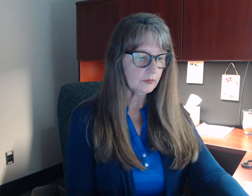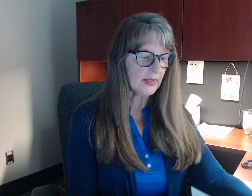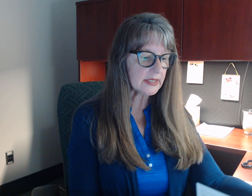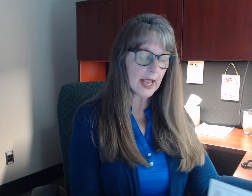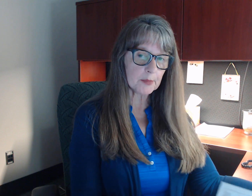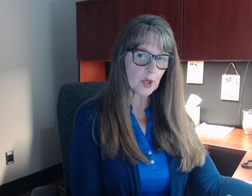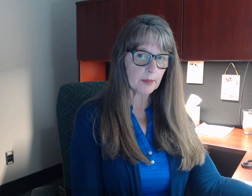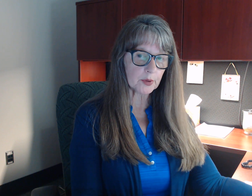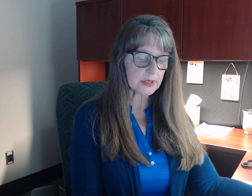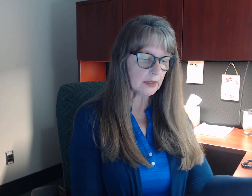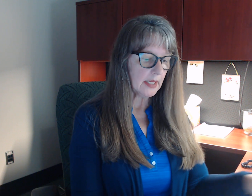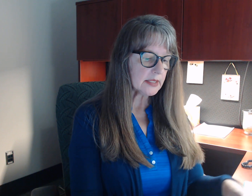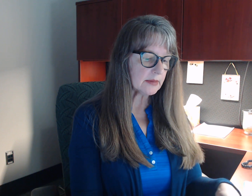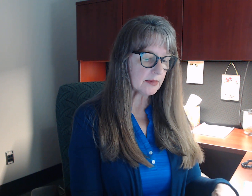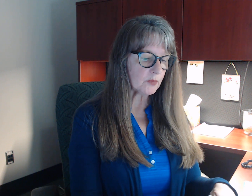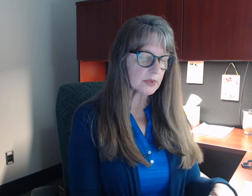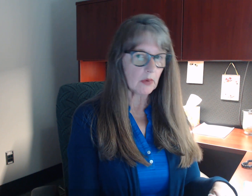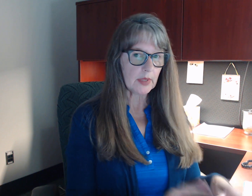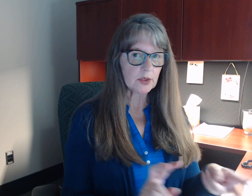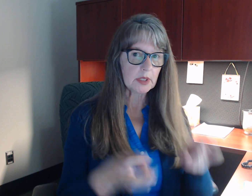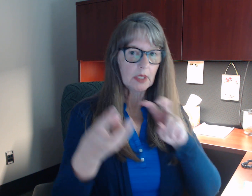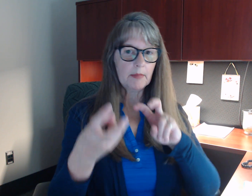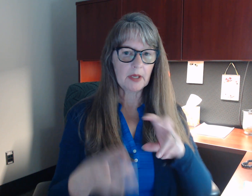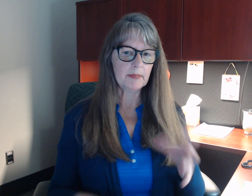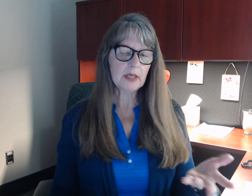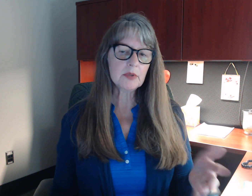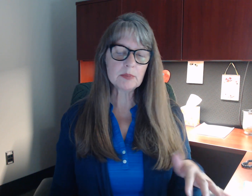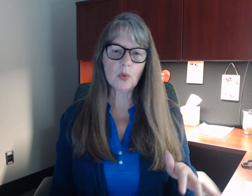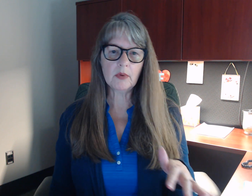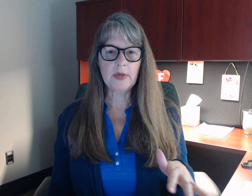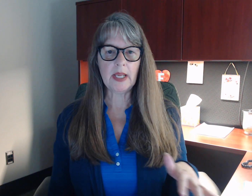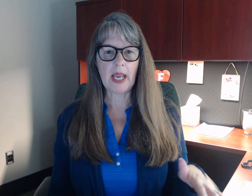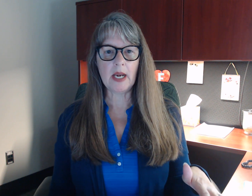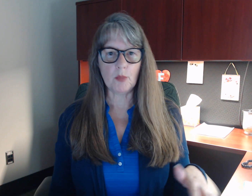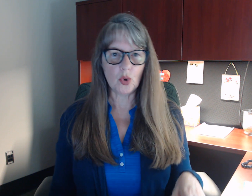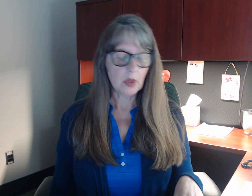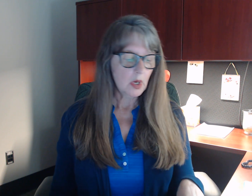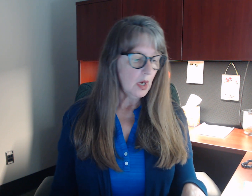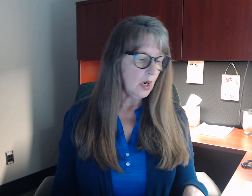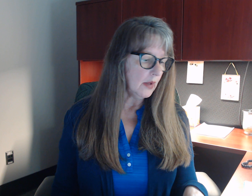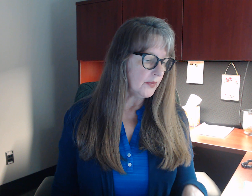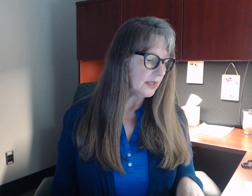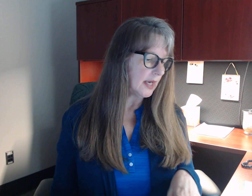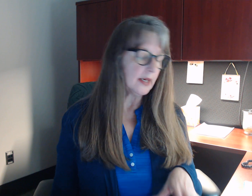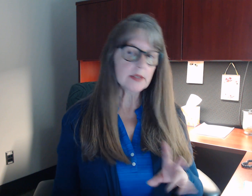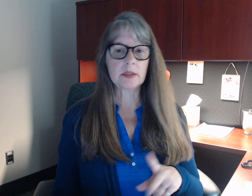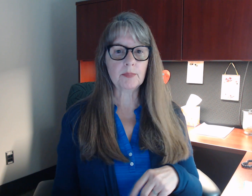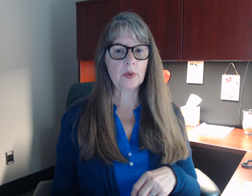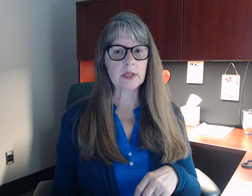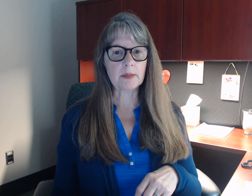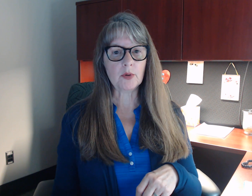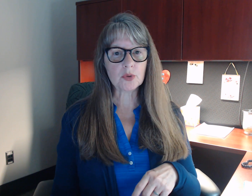That's an animal, not a person. Sometimes if you say, oh, they just kicked the bucket, but it was more of an animal that died as opposed to a